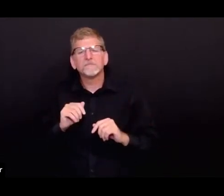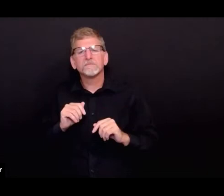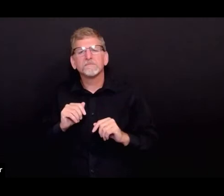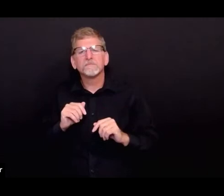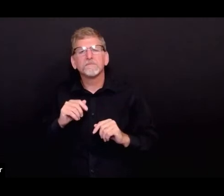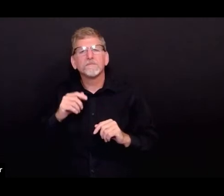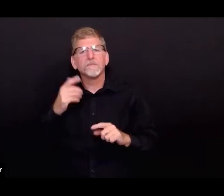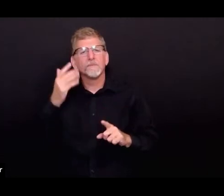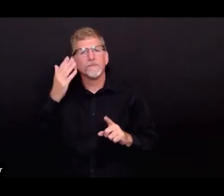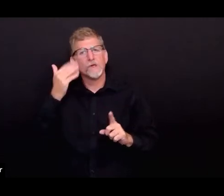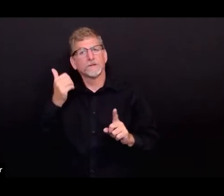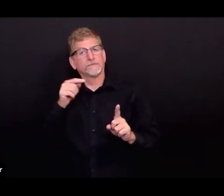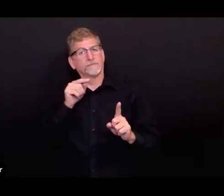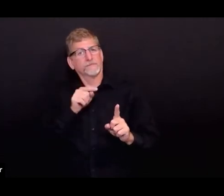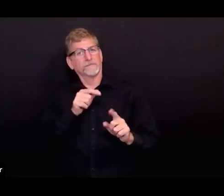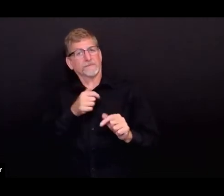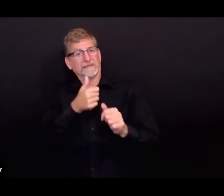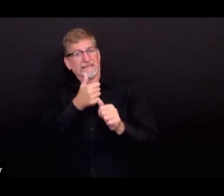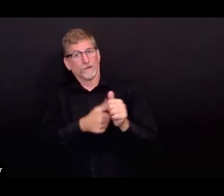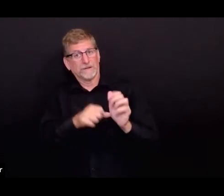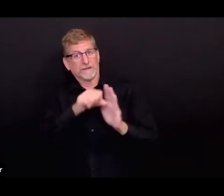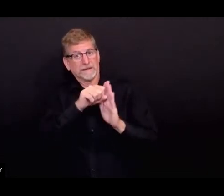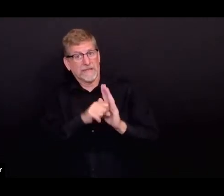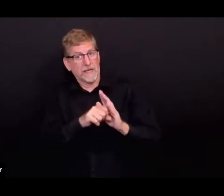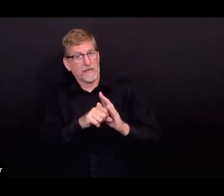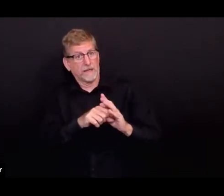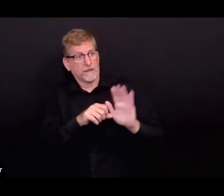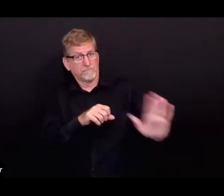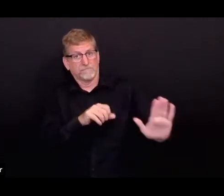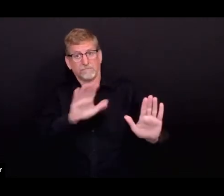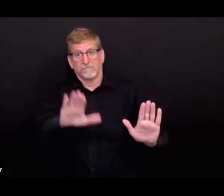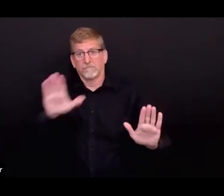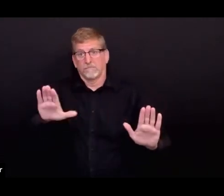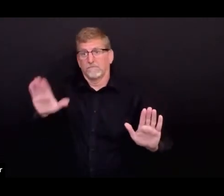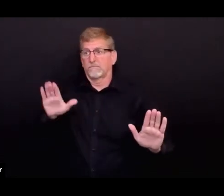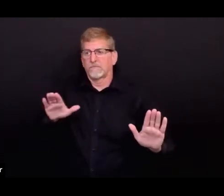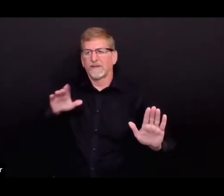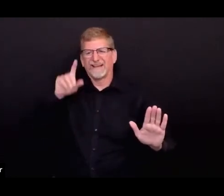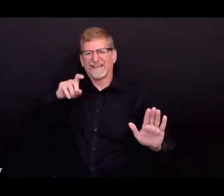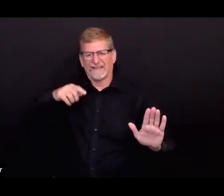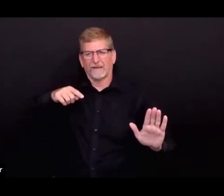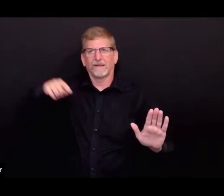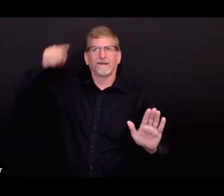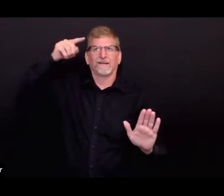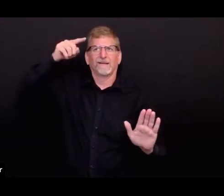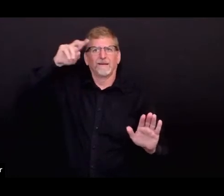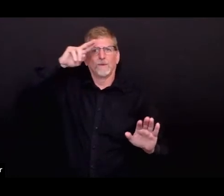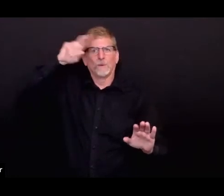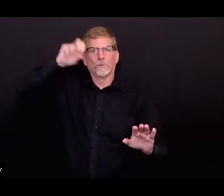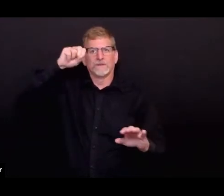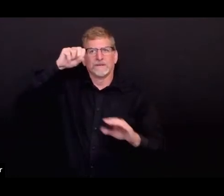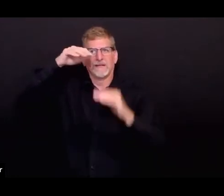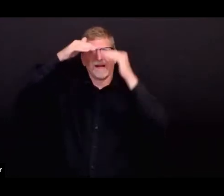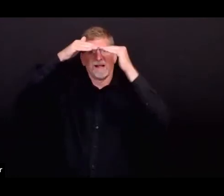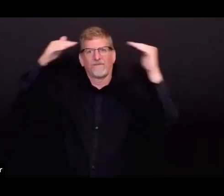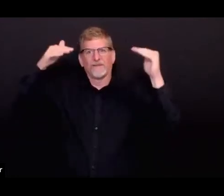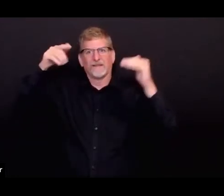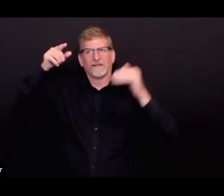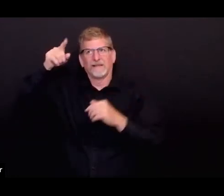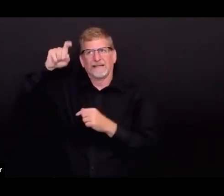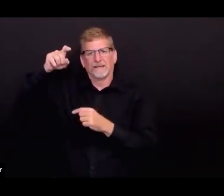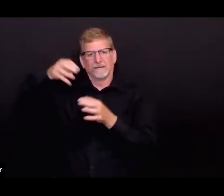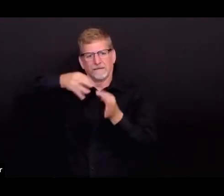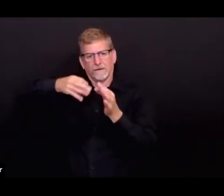lack. Again, I think rather than a shelter in place, a national mask mandate would probably have more of an impact. And so